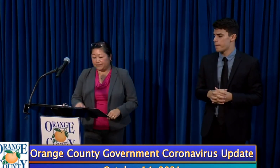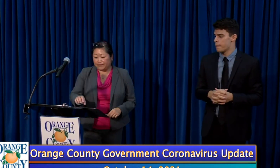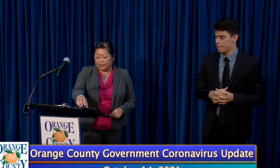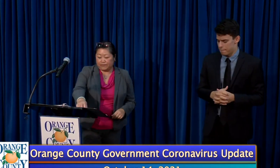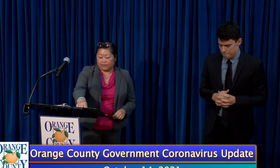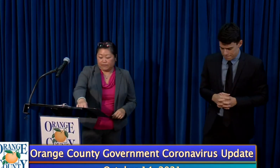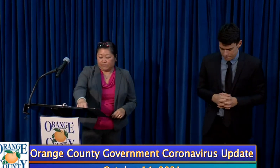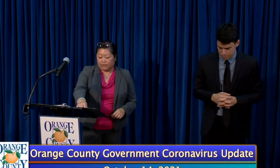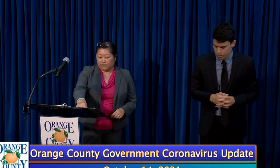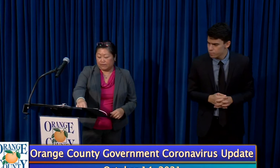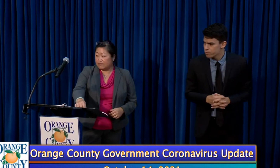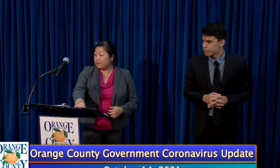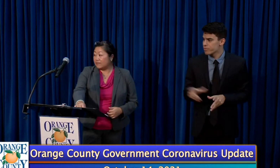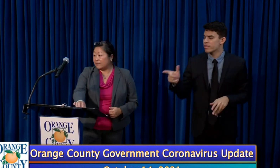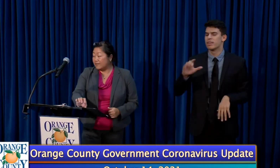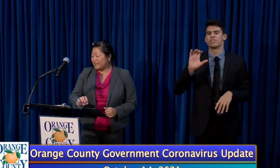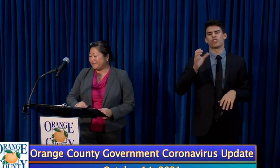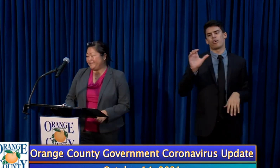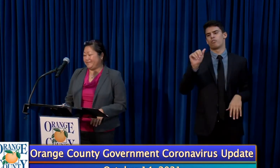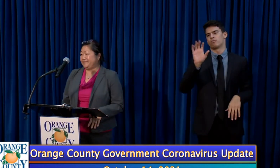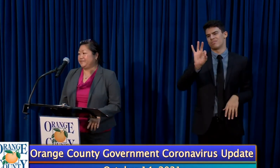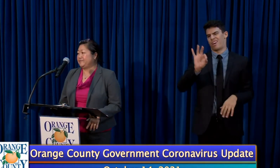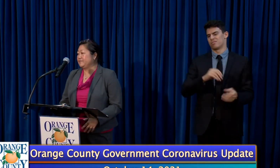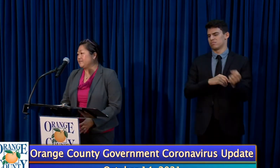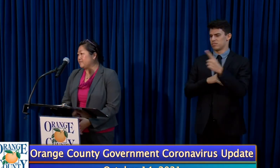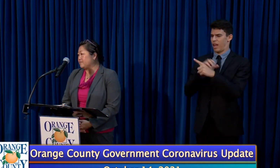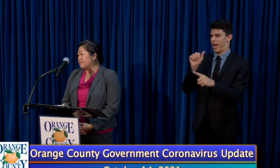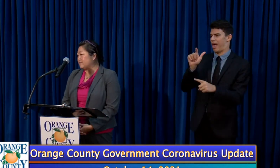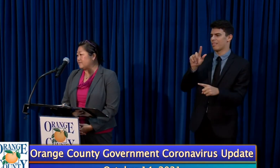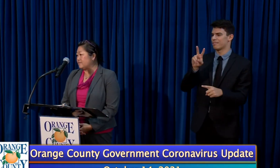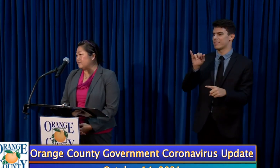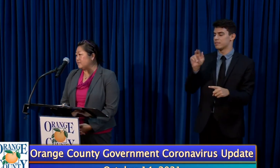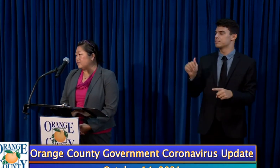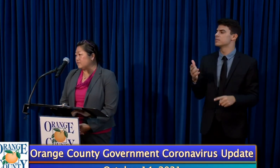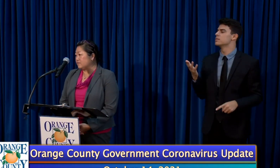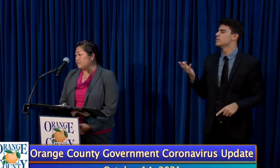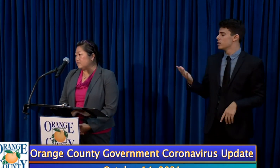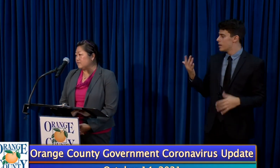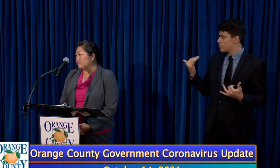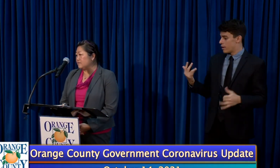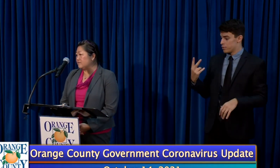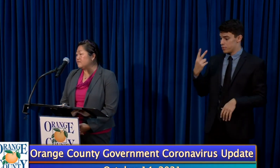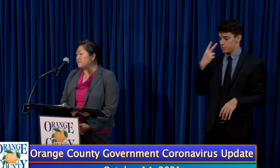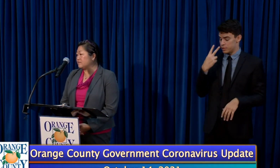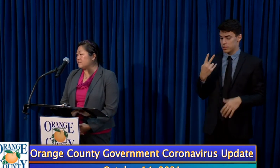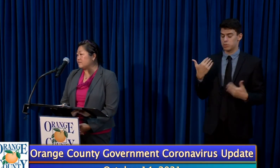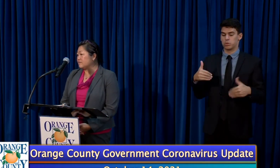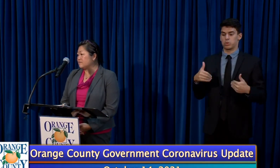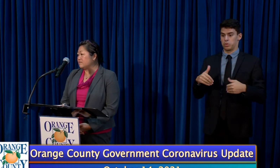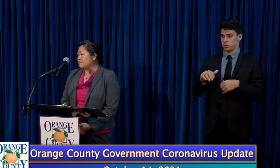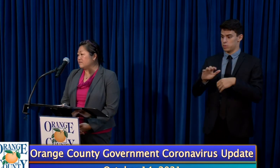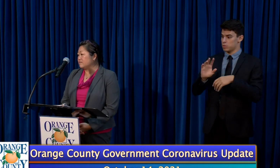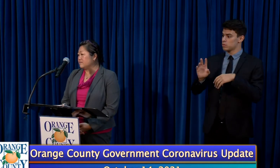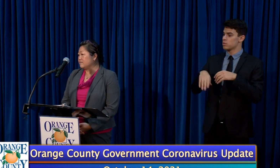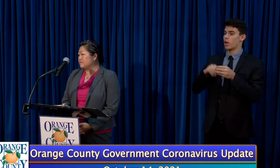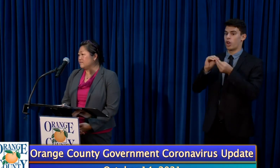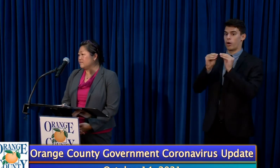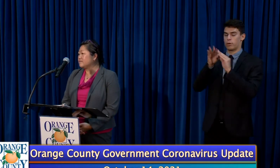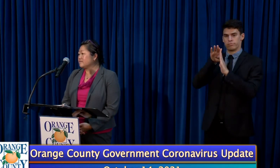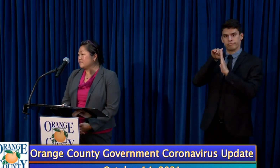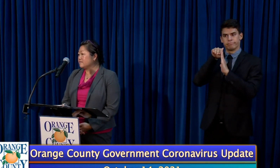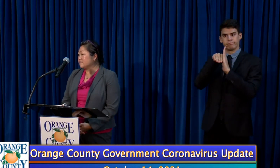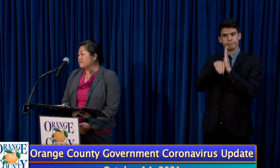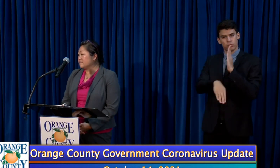Lauren Seabrook, Channel 9. Alvina, my question's for you. When you look at how fast the cases have really dropped off and the positivity